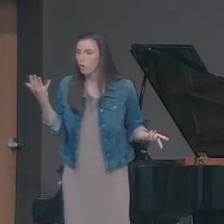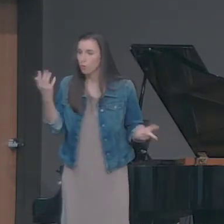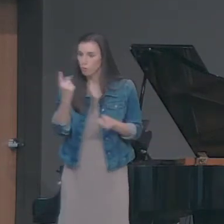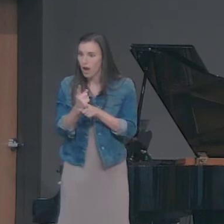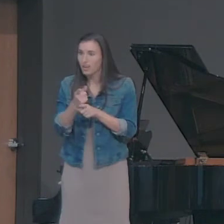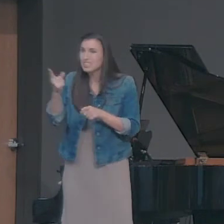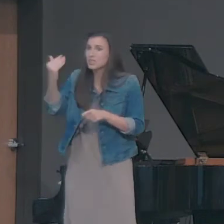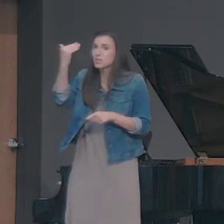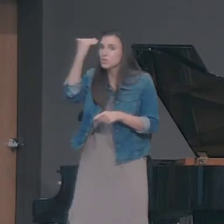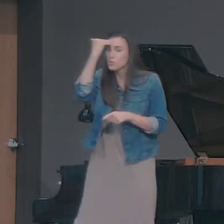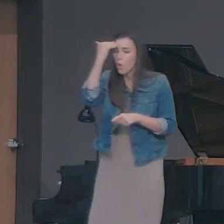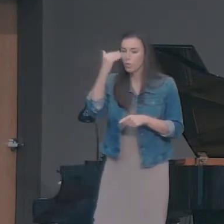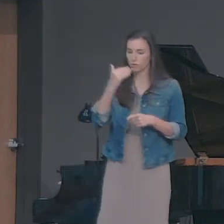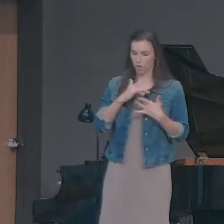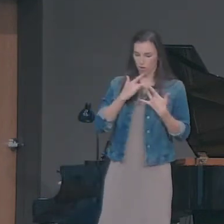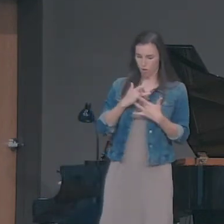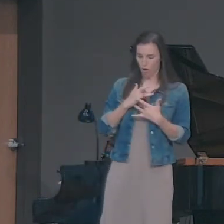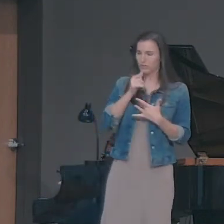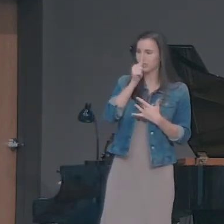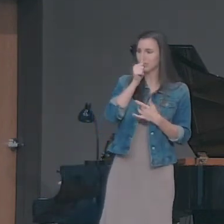the secrets of the heart."